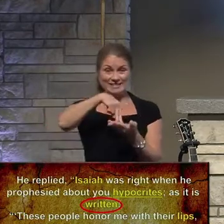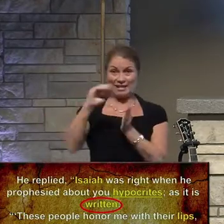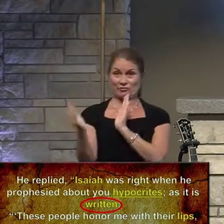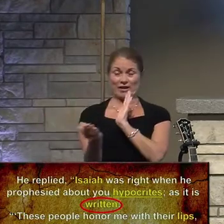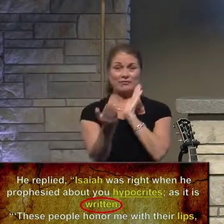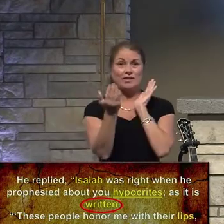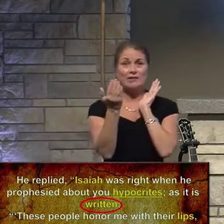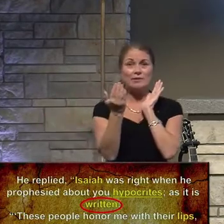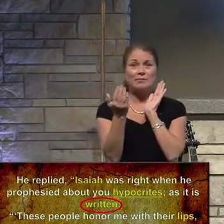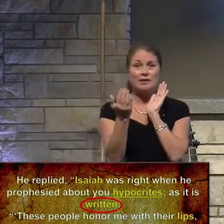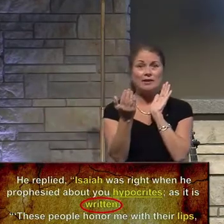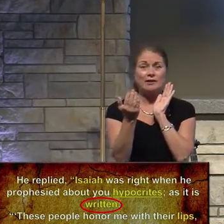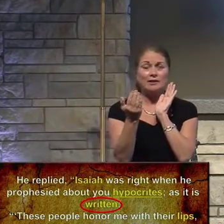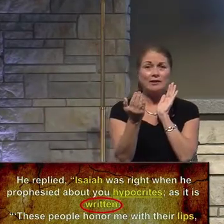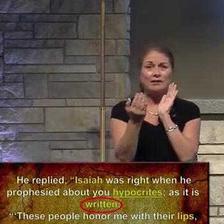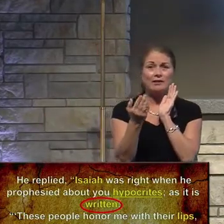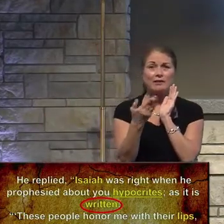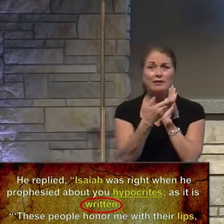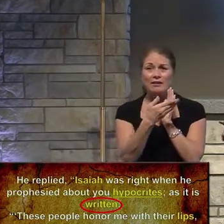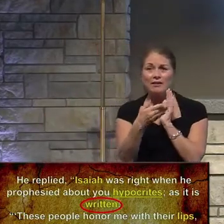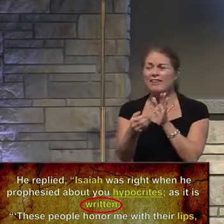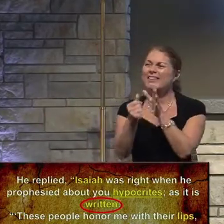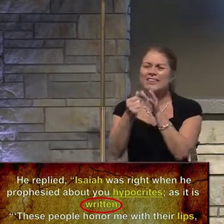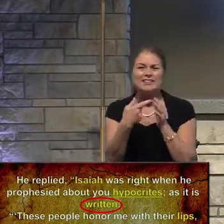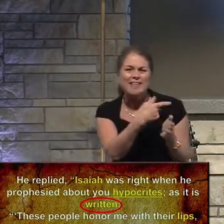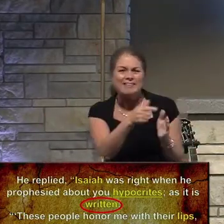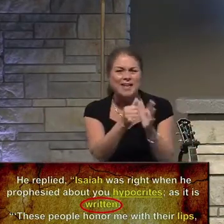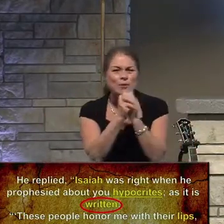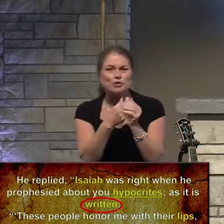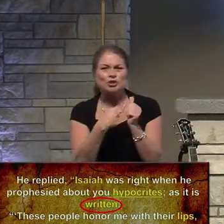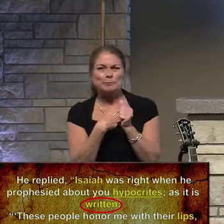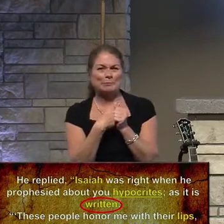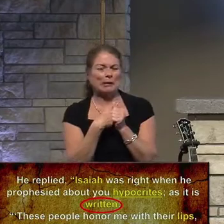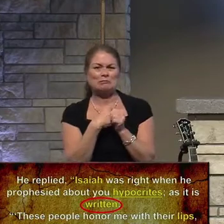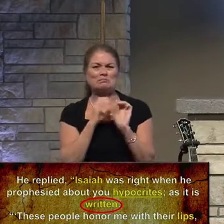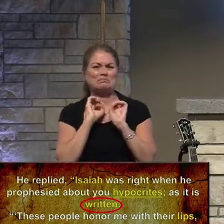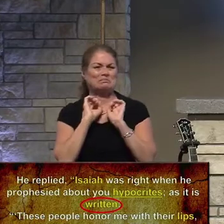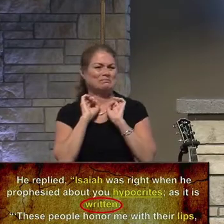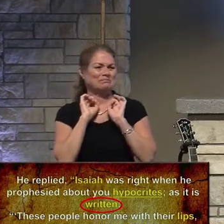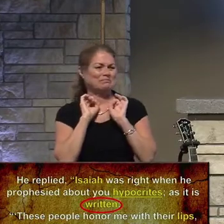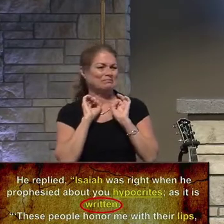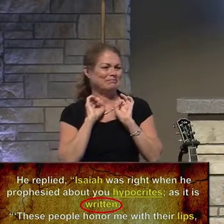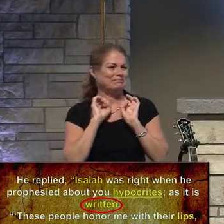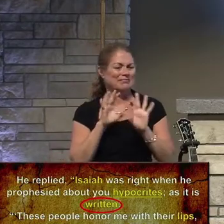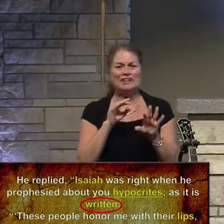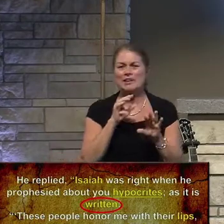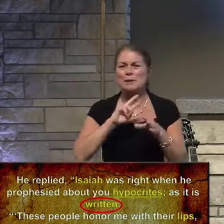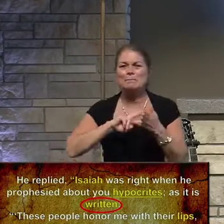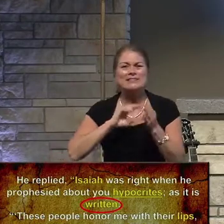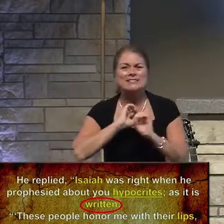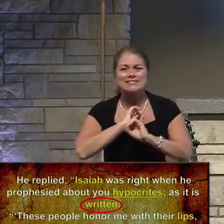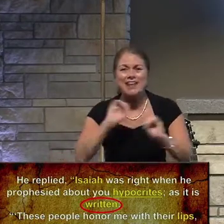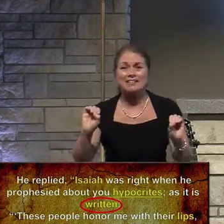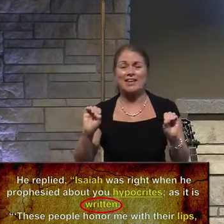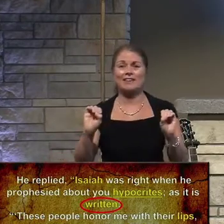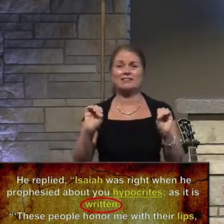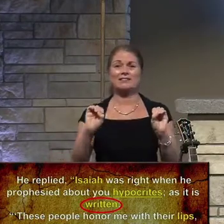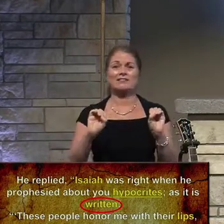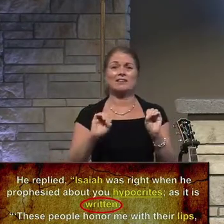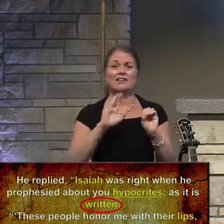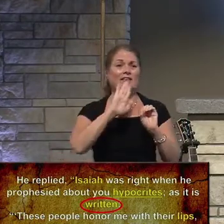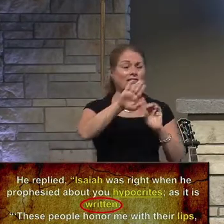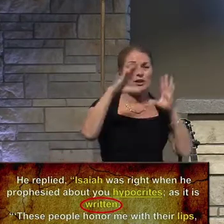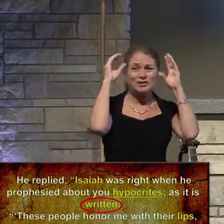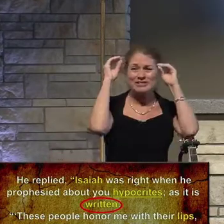them. They worship me in vain. I mean, their worship is empty. Their teachings are